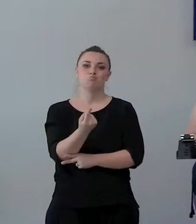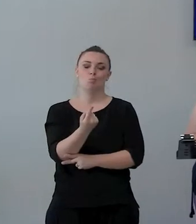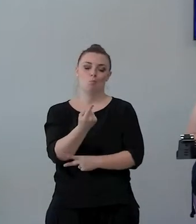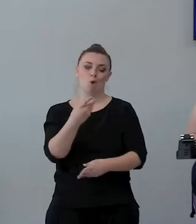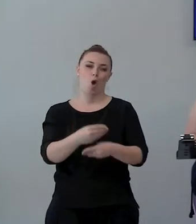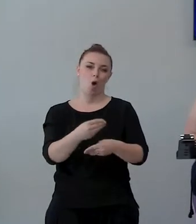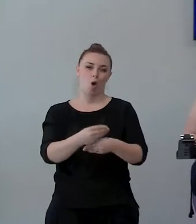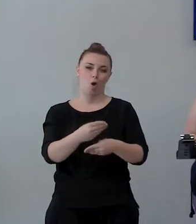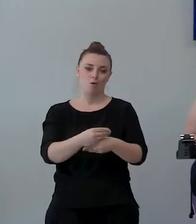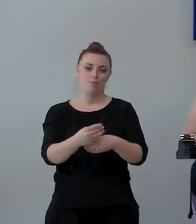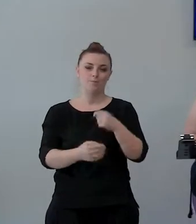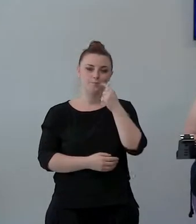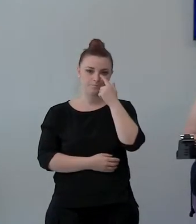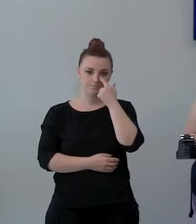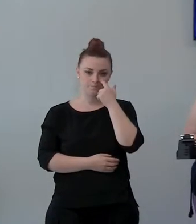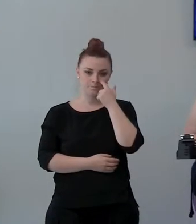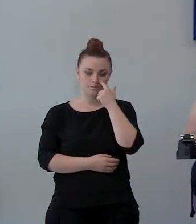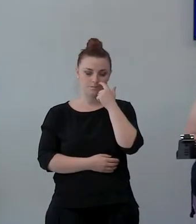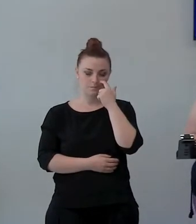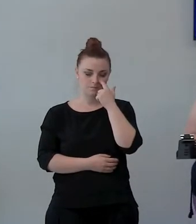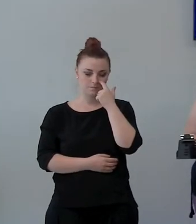It's a really bizarre and weird situation.